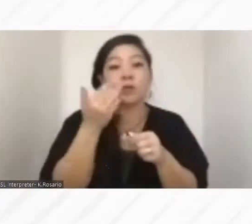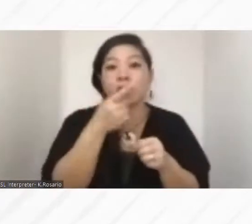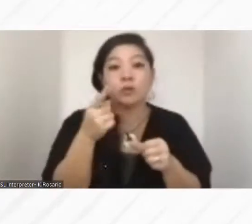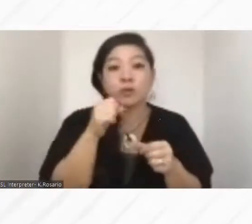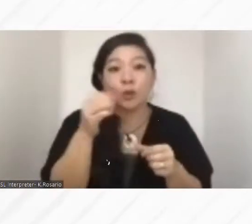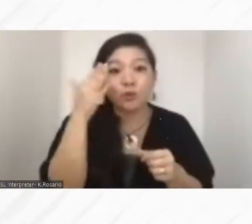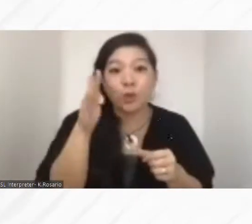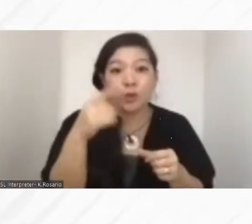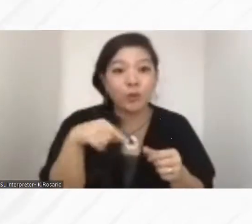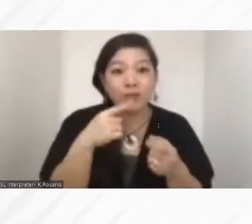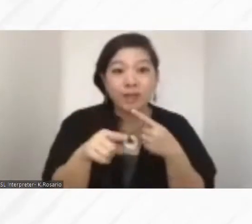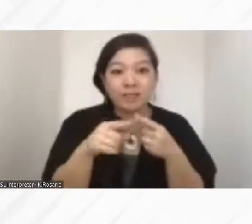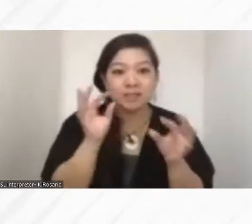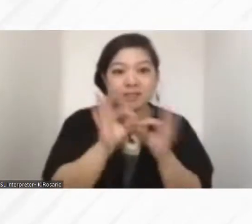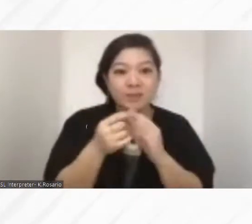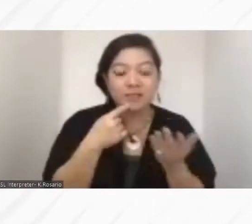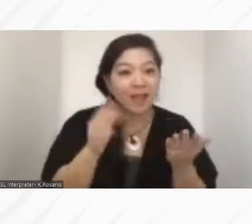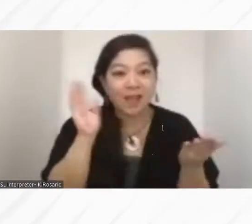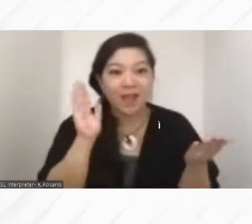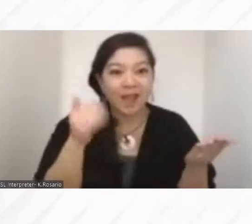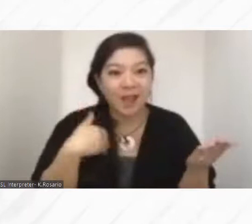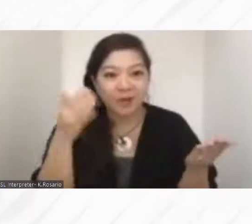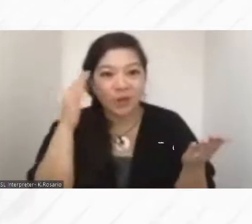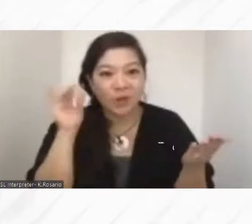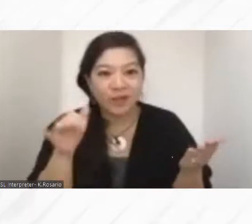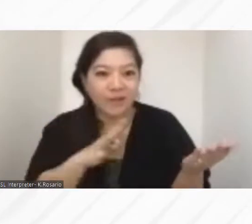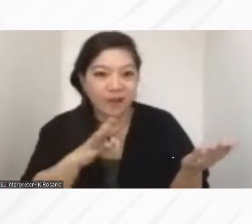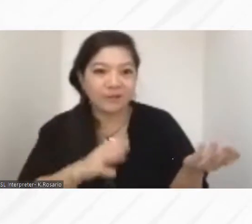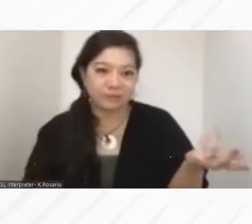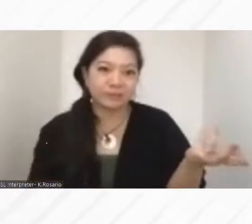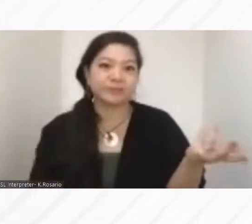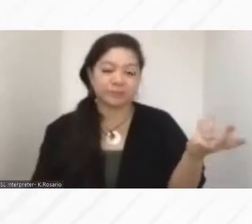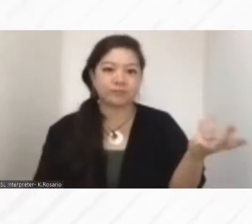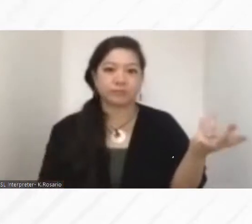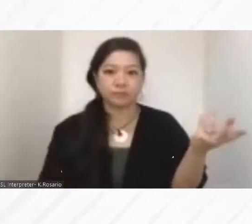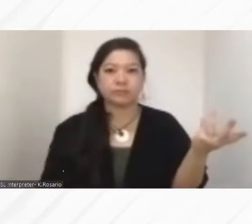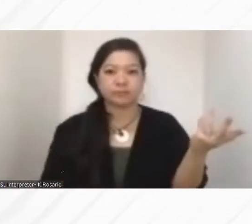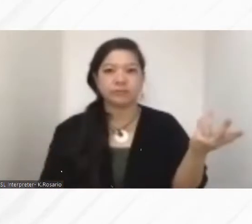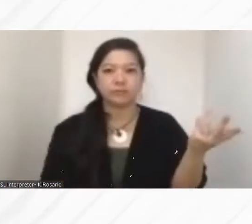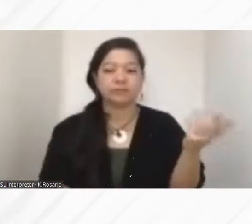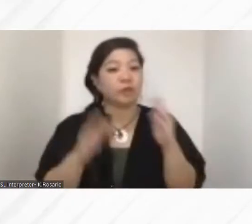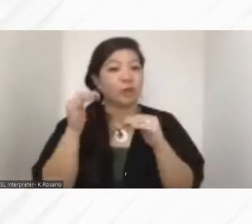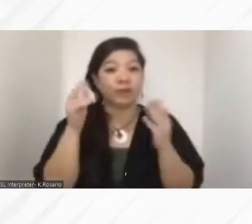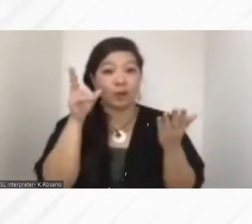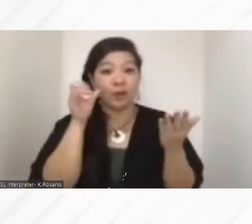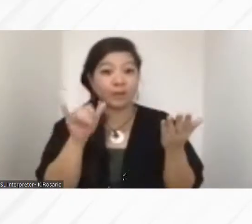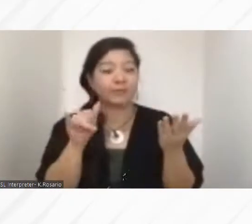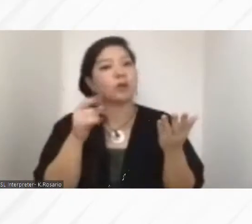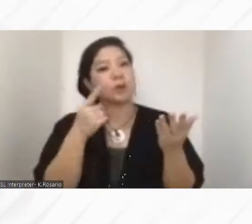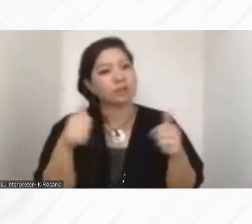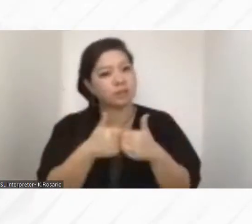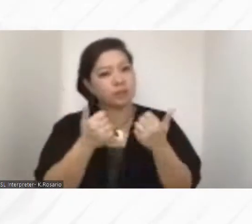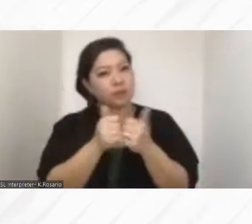we can't just simply say, hey, I know them, they're fine. As you hopefully have heard, one of the challenges with